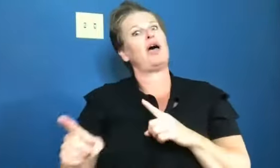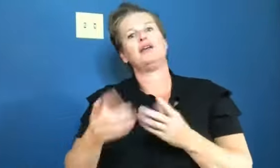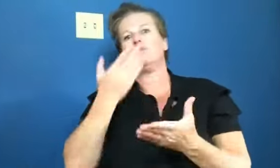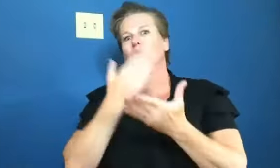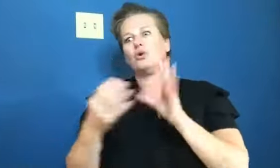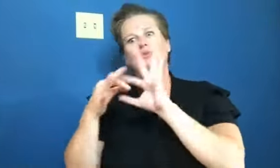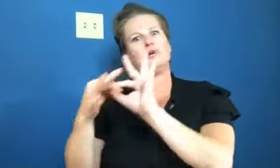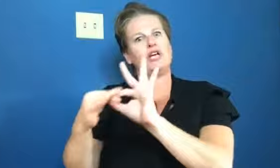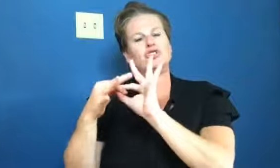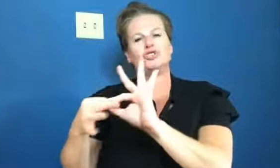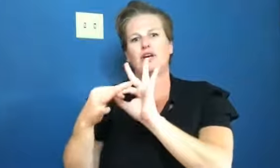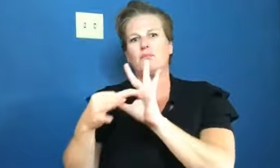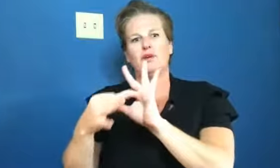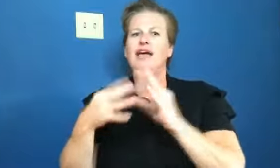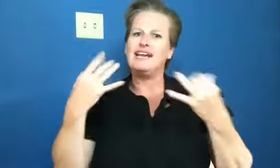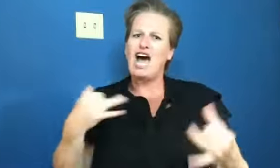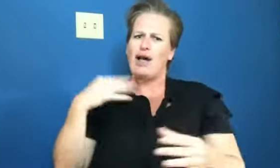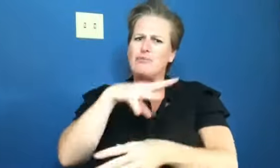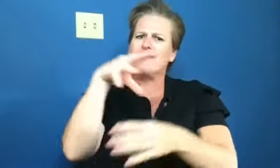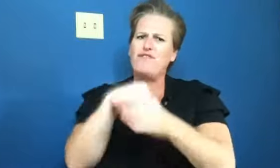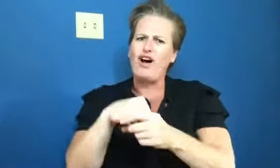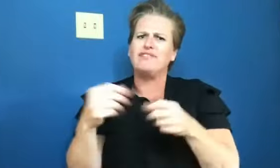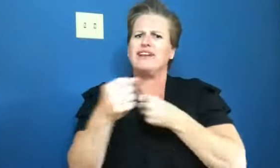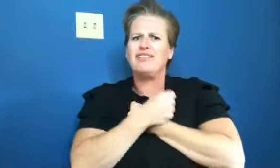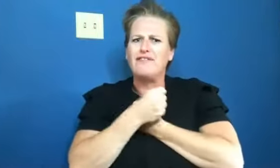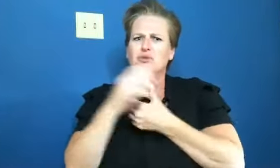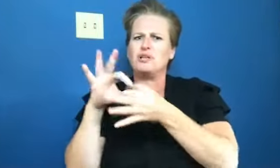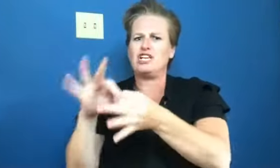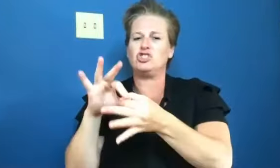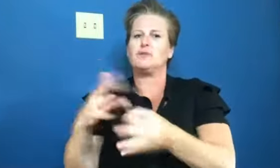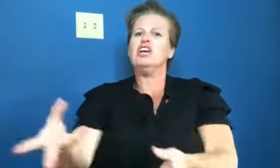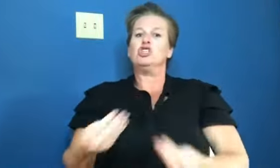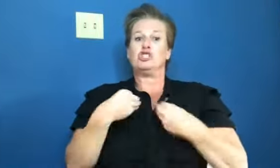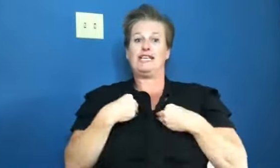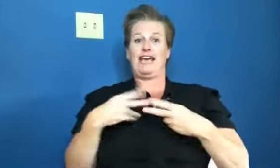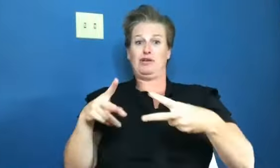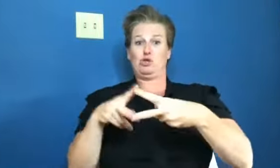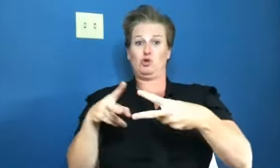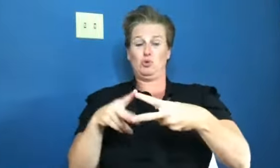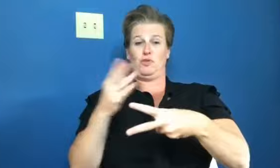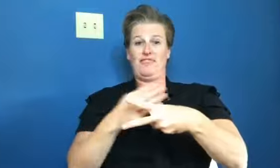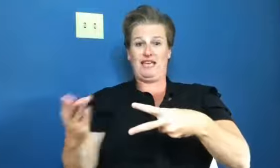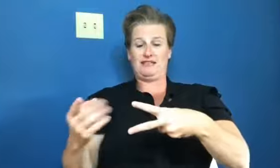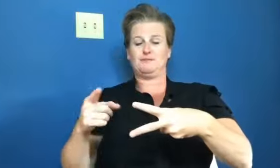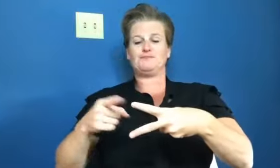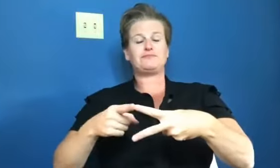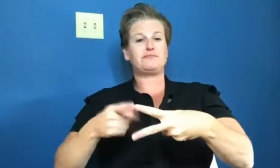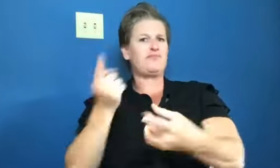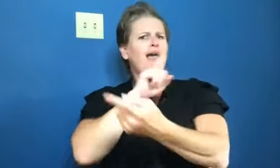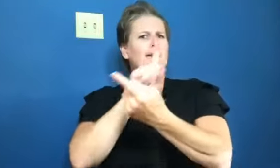in relationships in a loving way. That's what she gave me. She gave me two things as soon as I met her. And she said, Catherine, you cannot access the